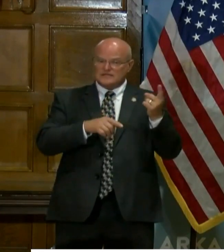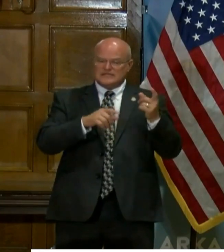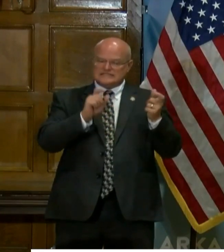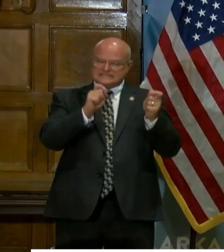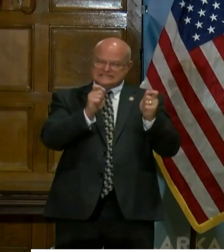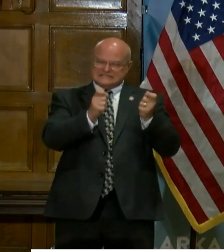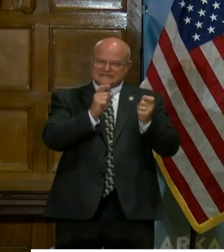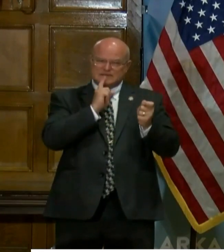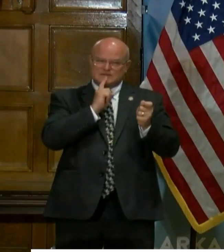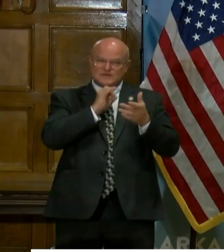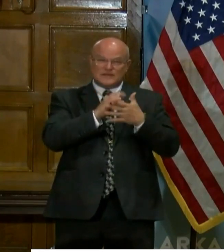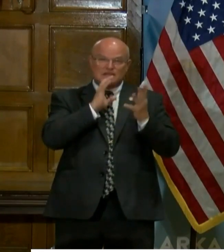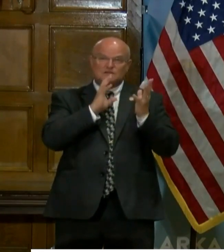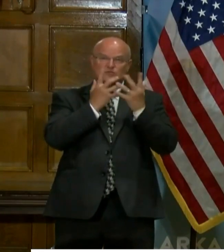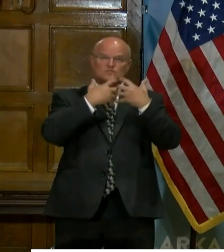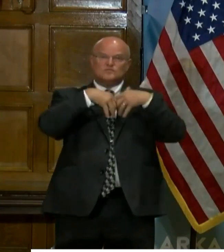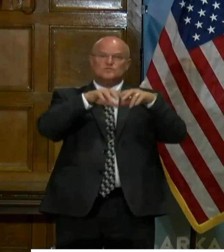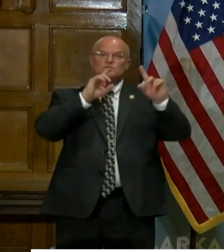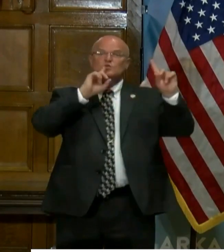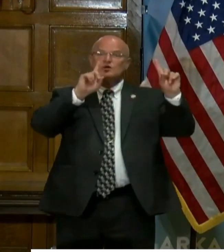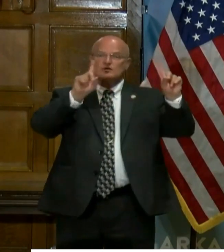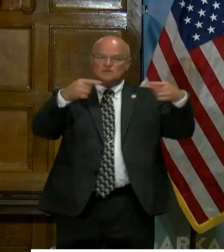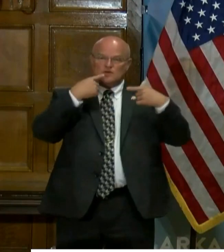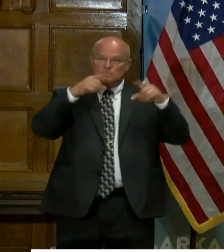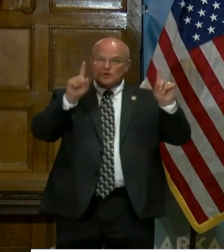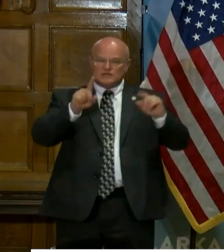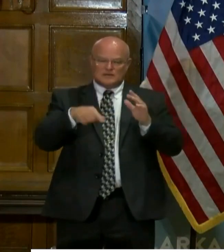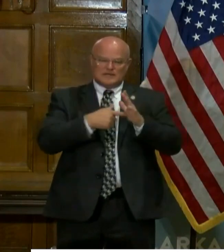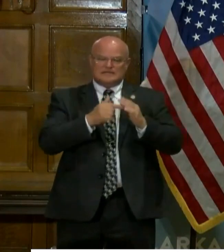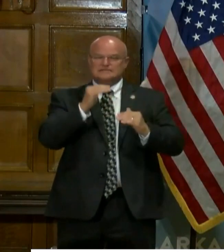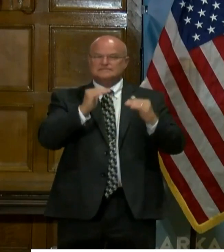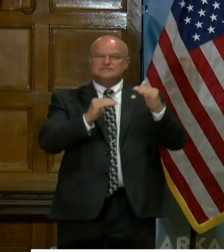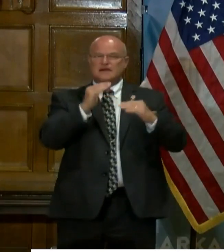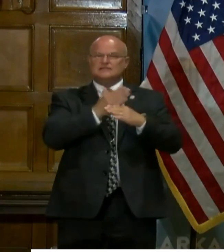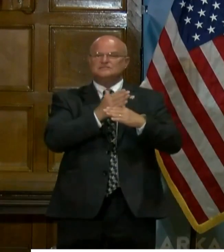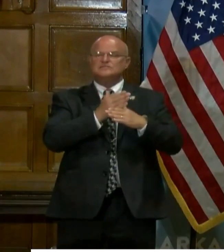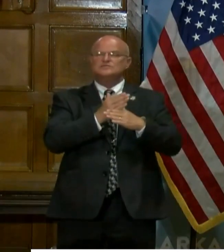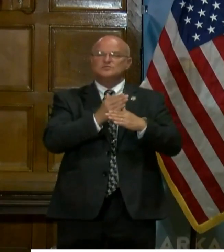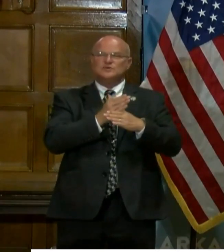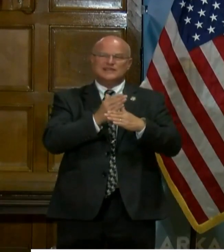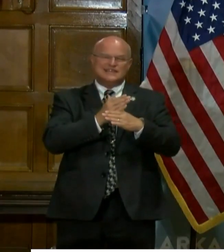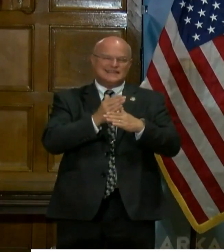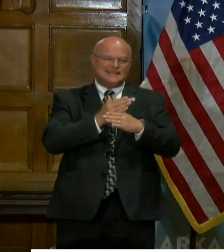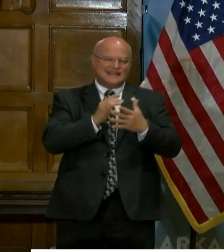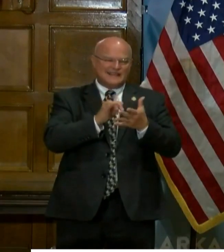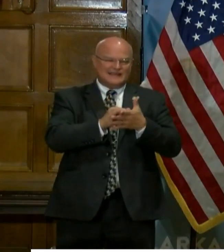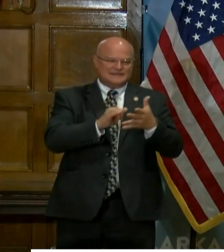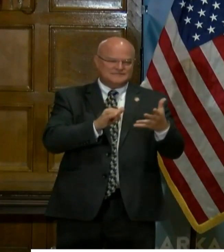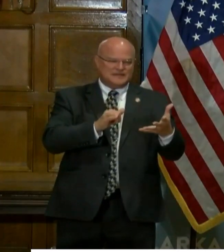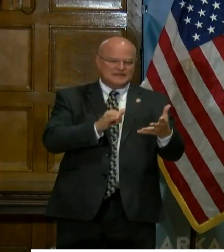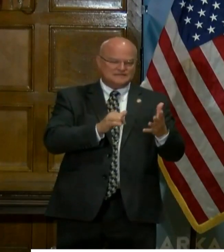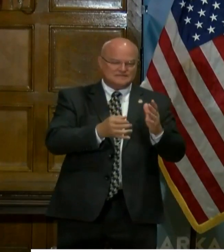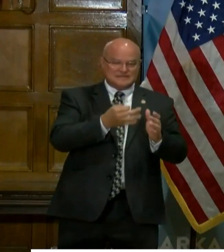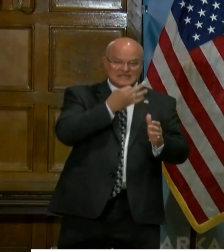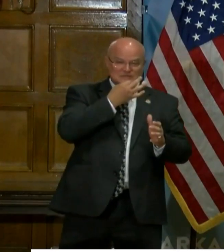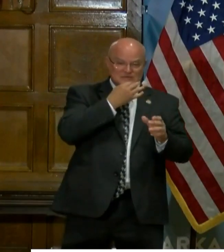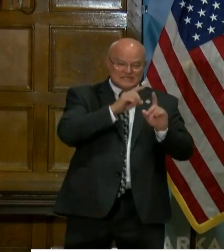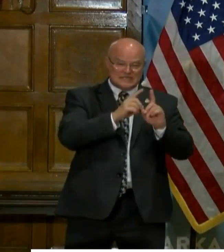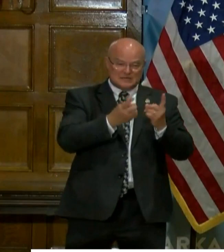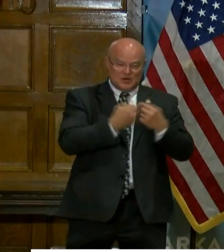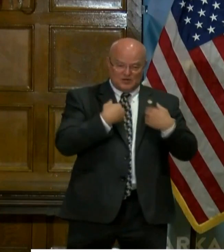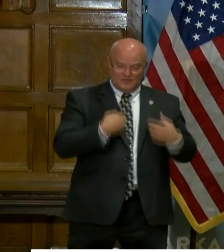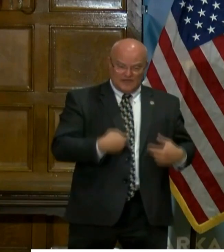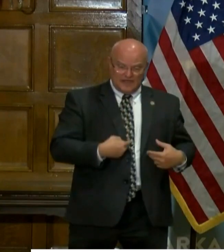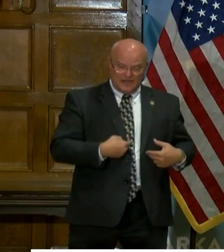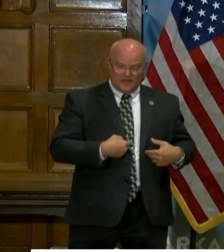fine-tune it. Let's make sure that it works, but this provides a balance between the expertise in the Department